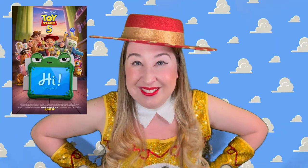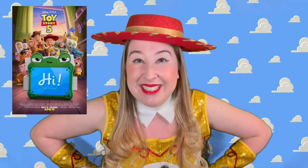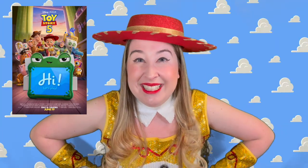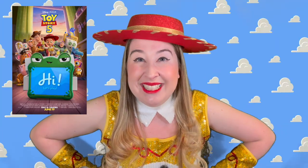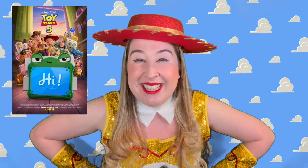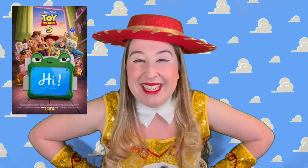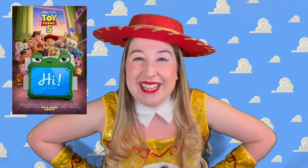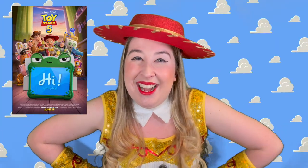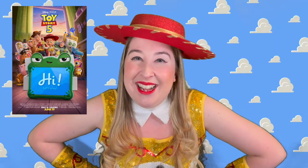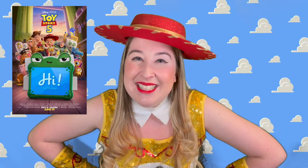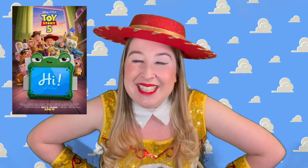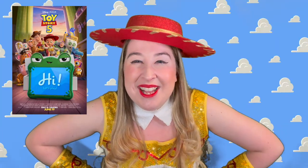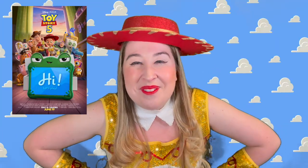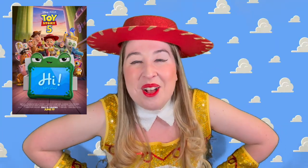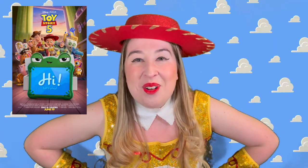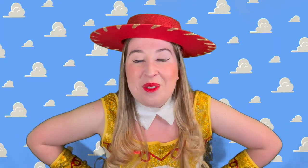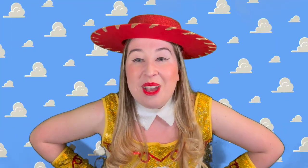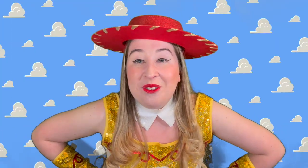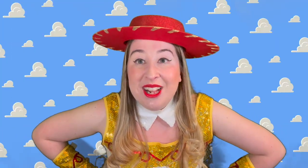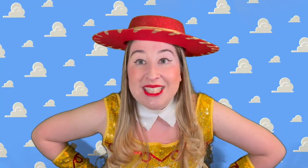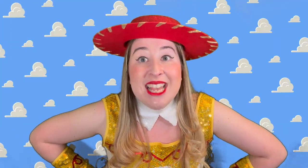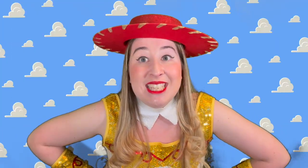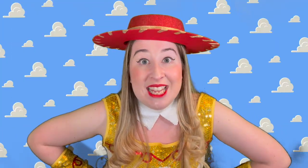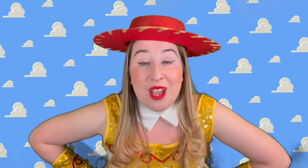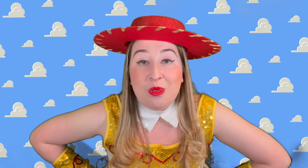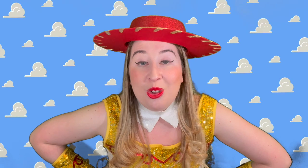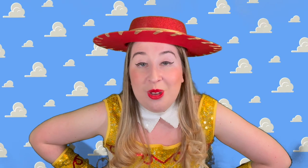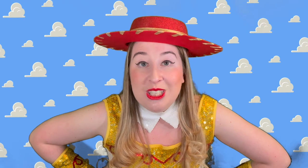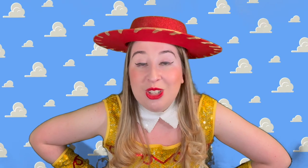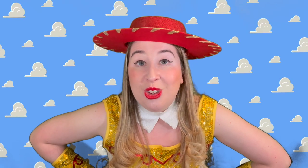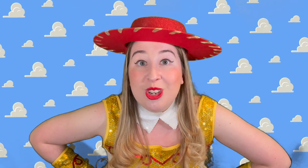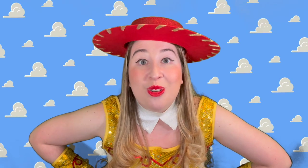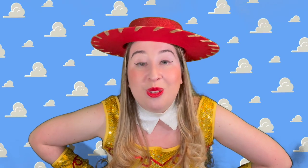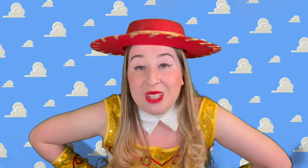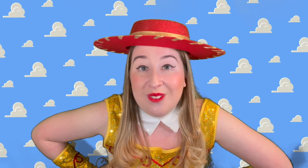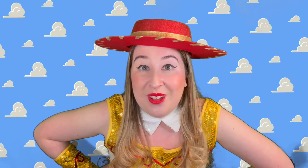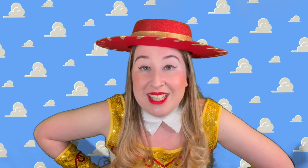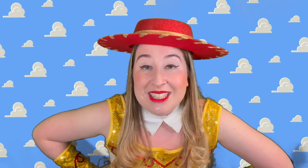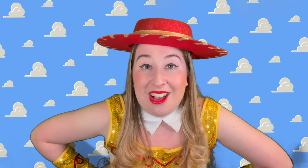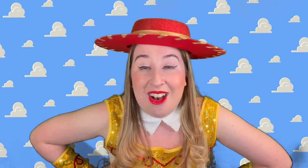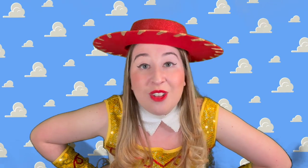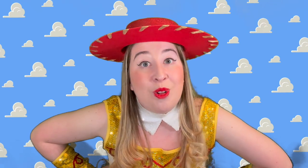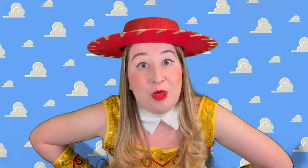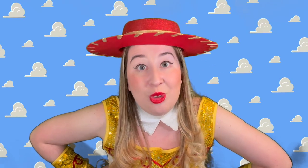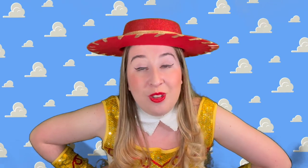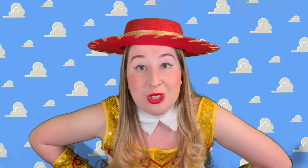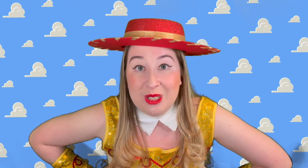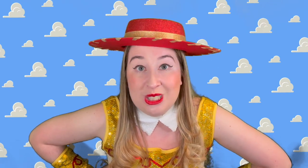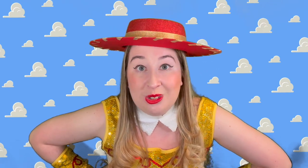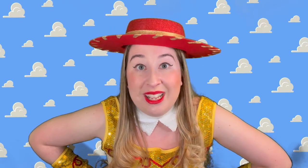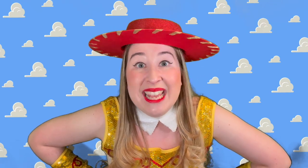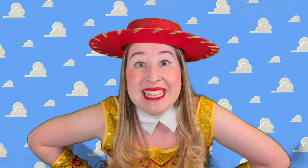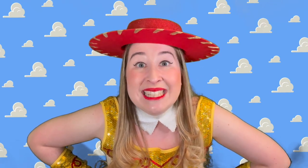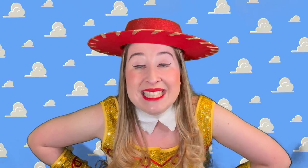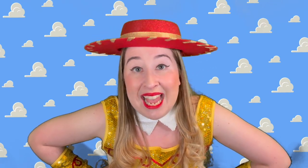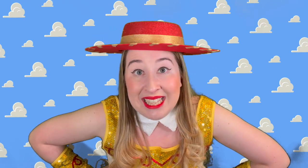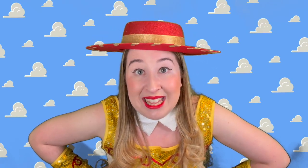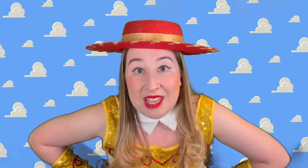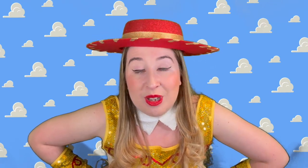really good. Awesome. Well, my friends, today we're going to learn a really fun song from the movie Toy Story in sign language.